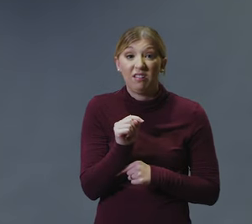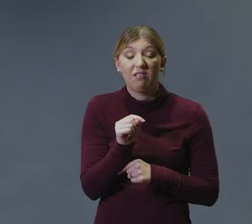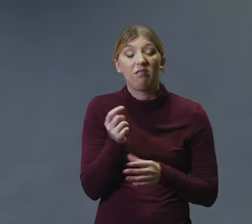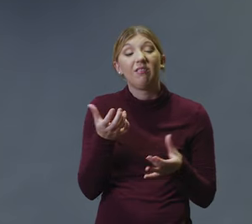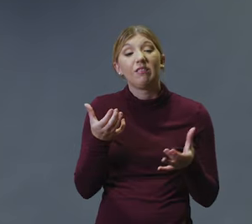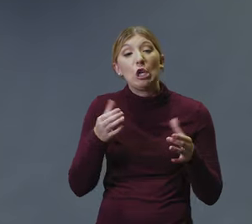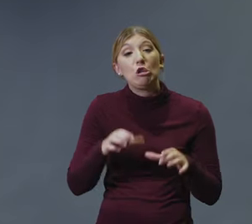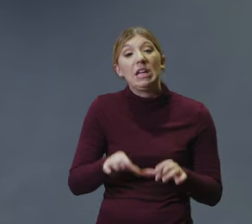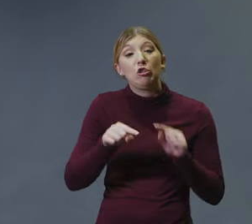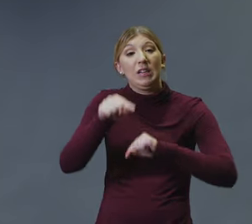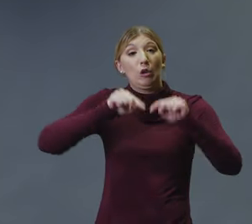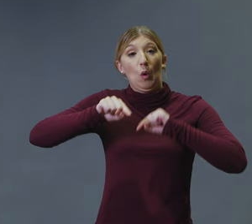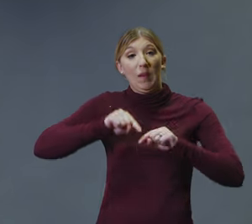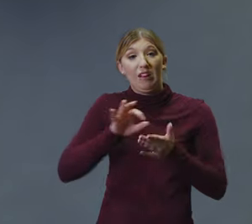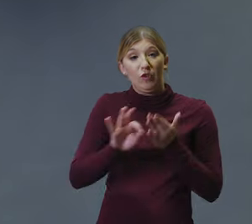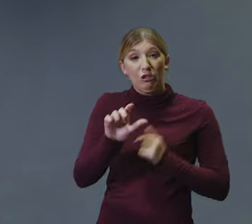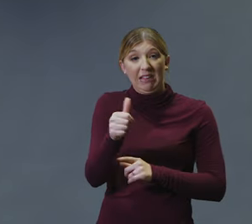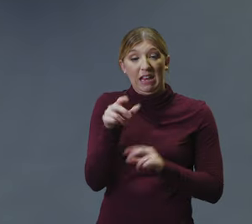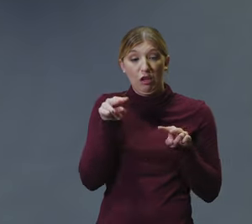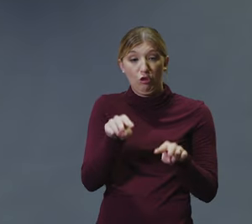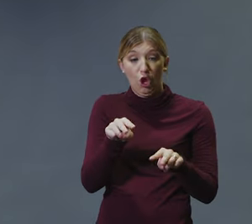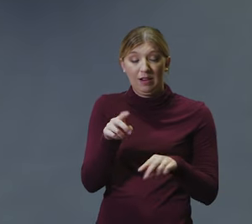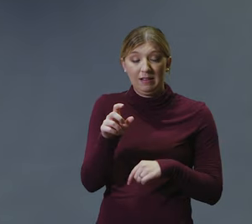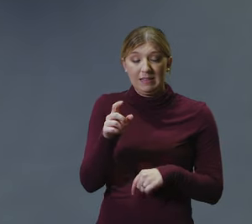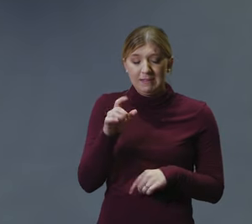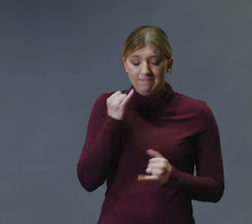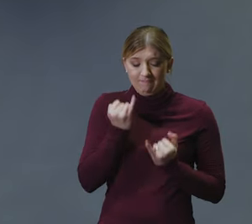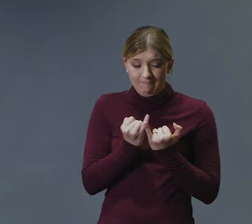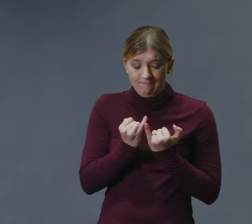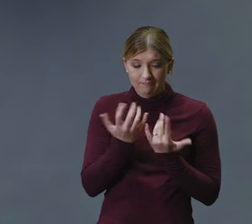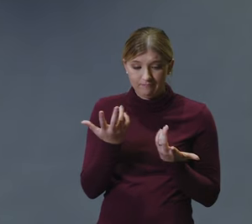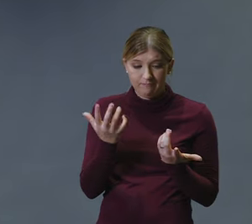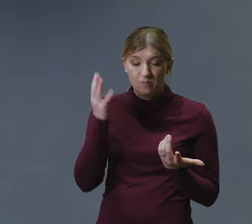are you need to go back and look at verse 10 and ask yourself the question, why?